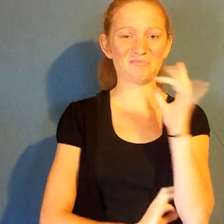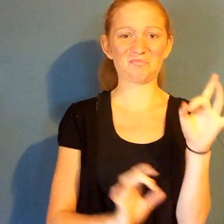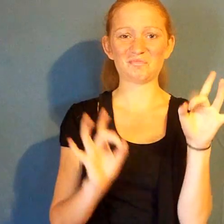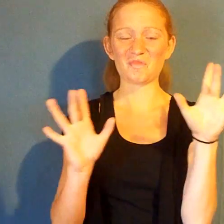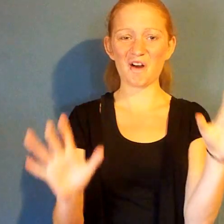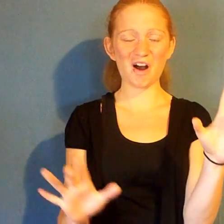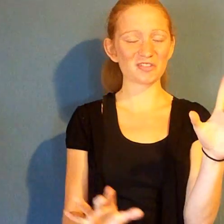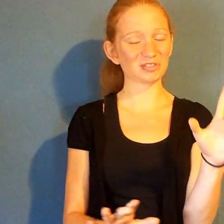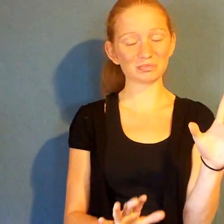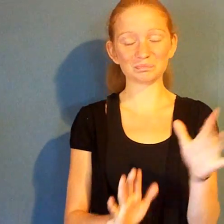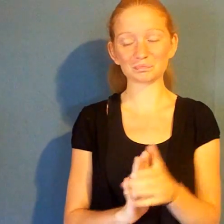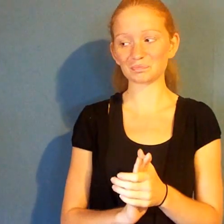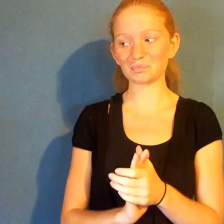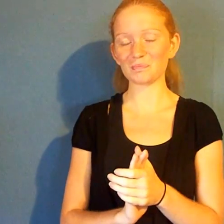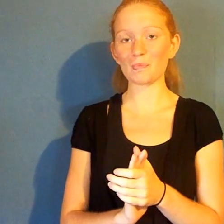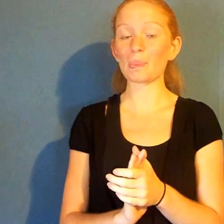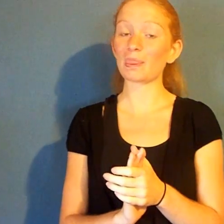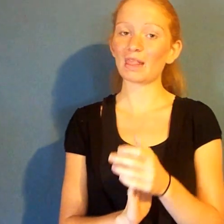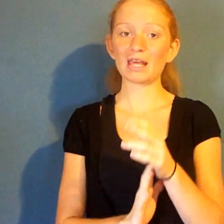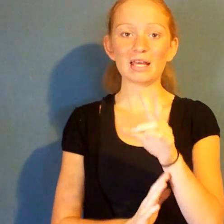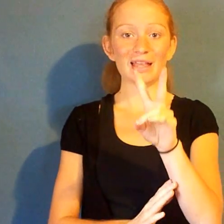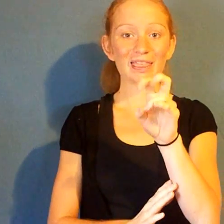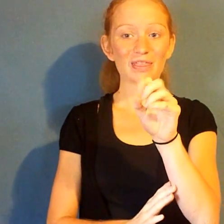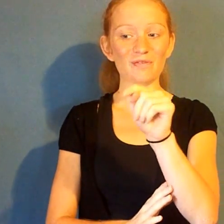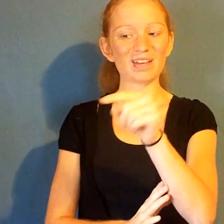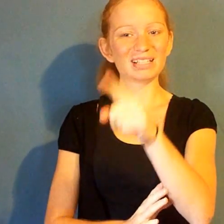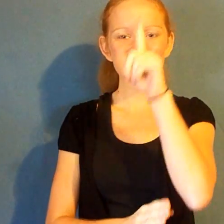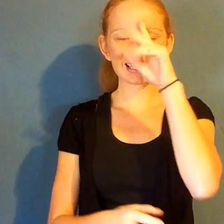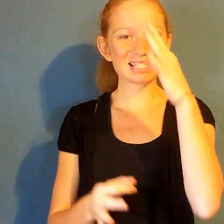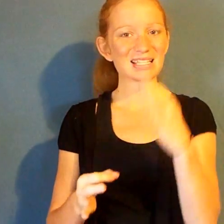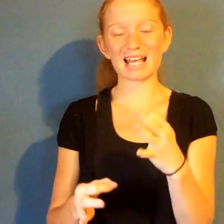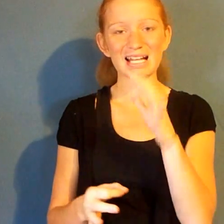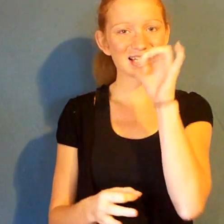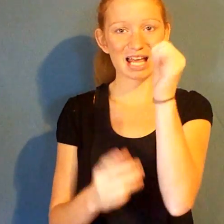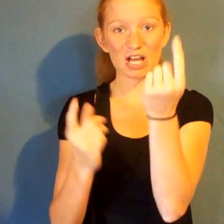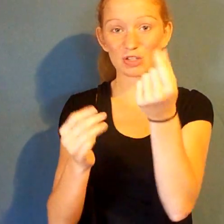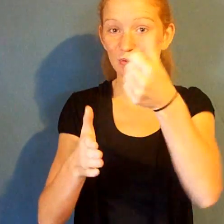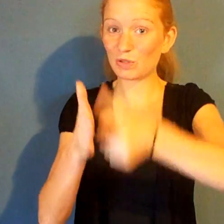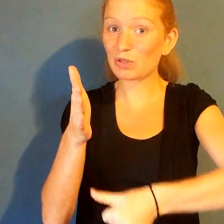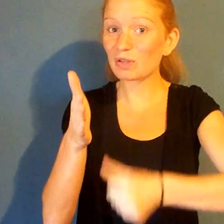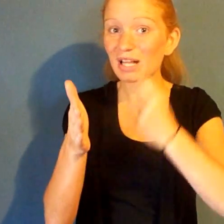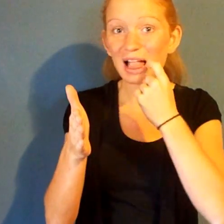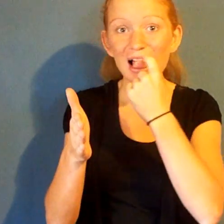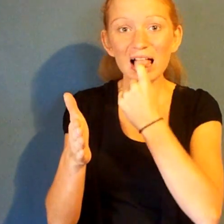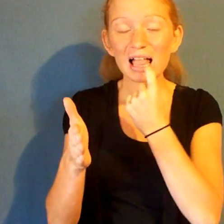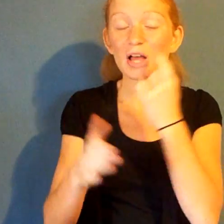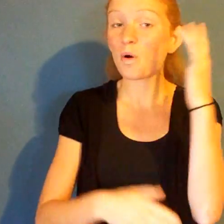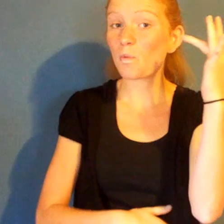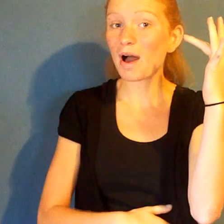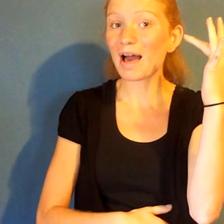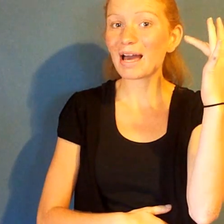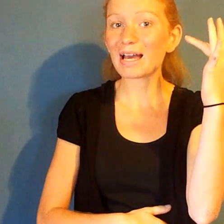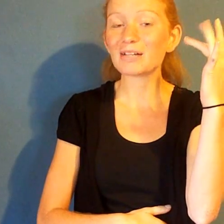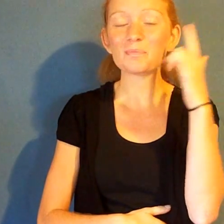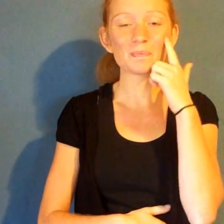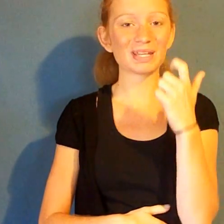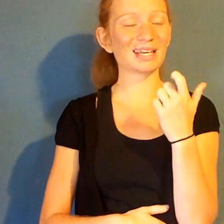So this time they decided, well, we're not doing surgery because apparently when the papillomatosis attacks the tongue of a dog, they